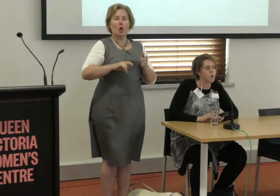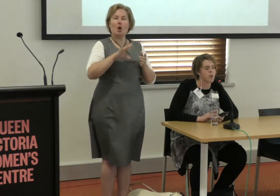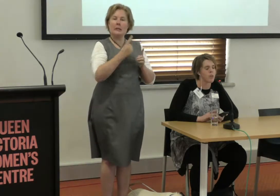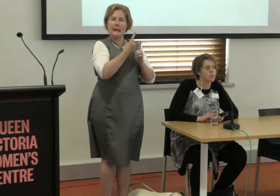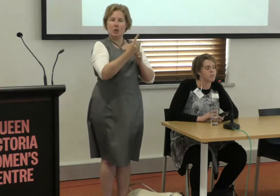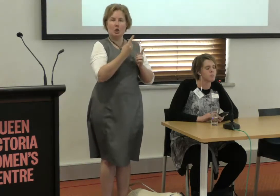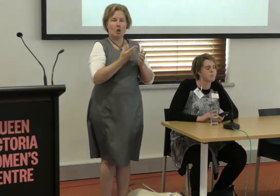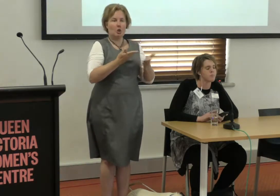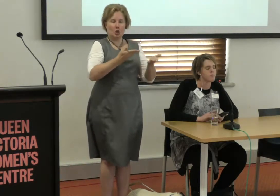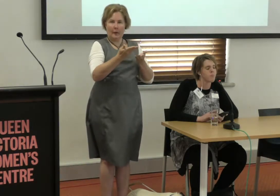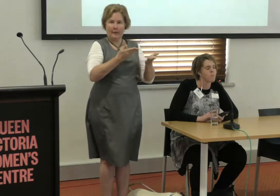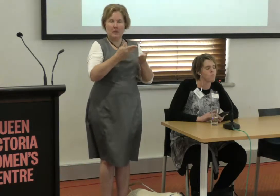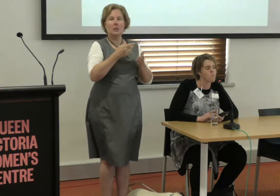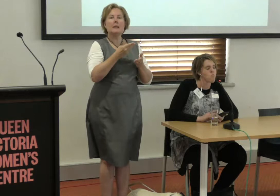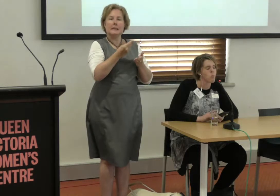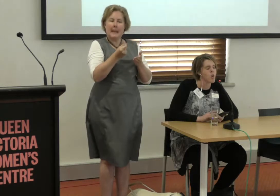more than others.